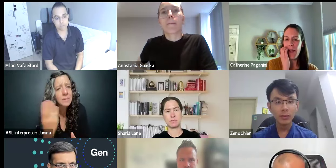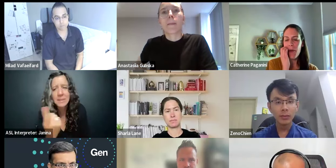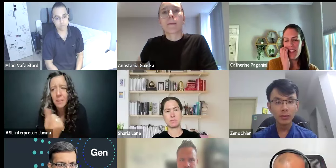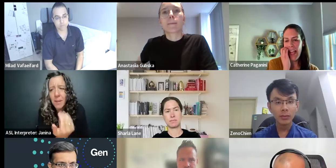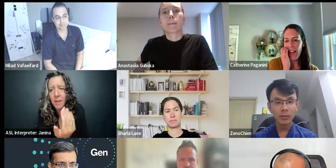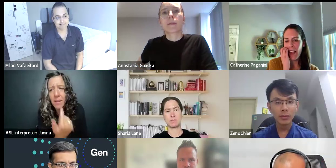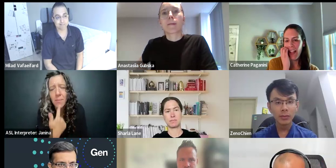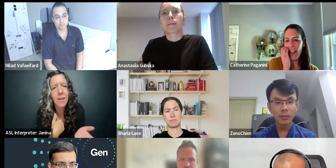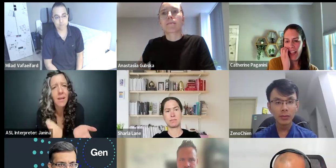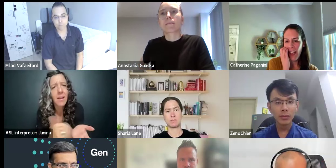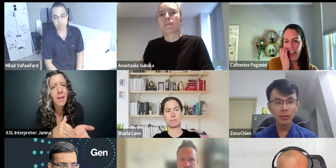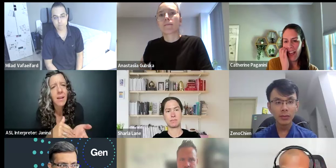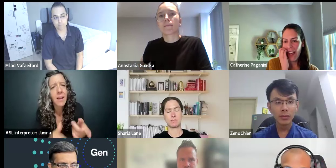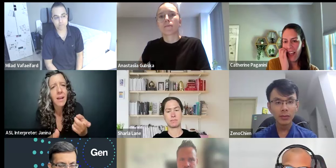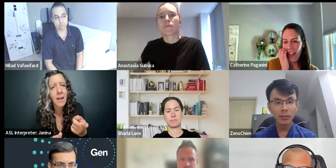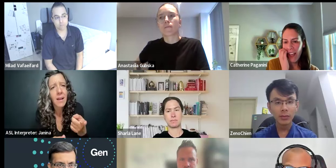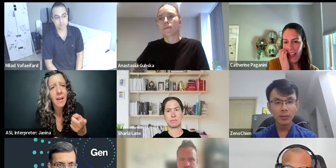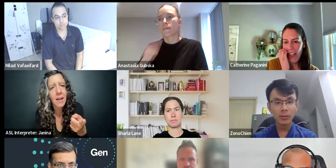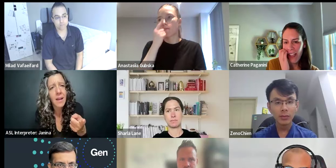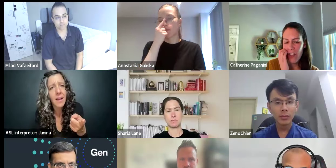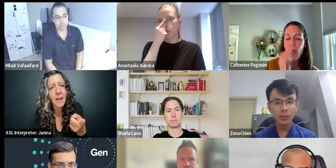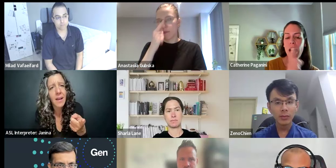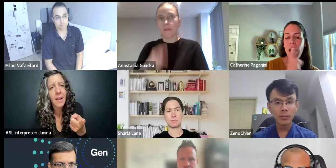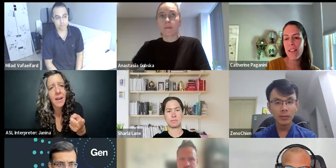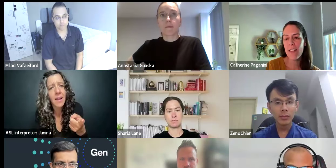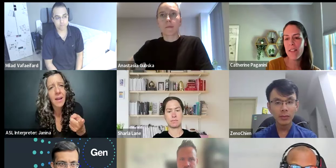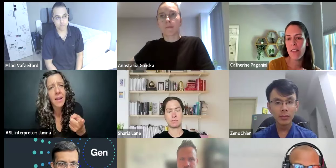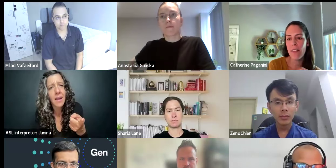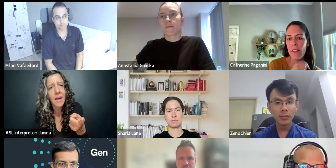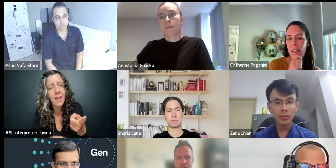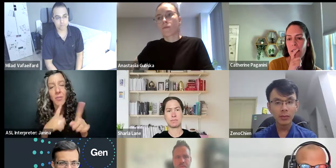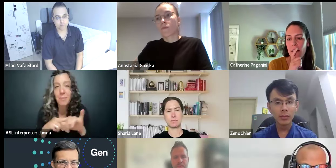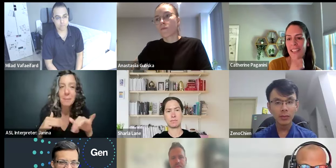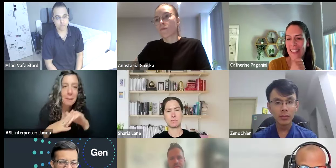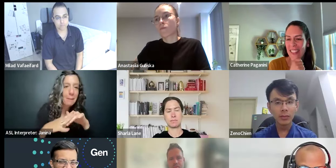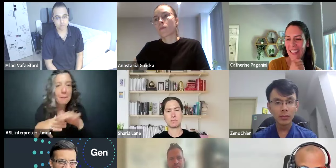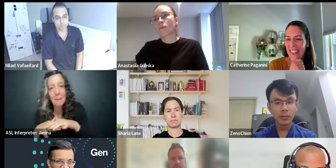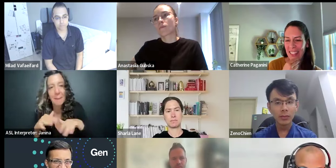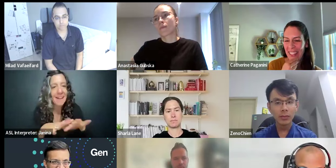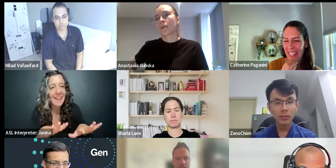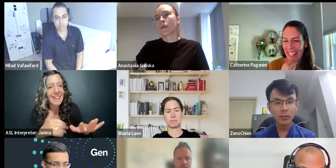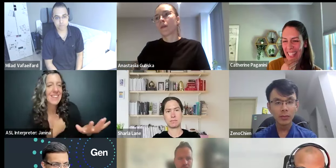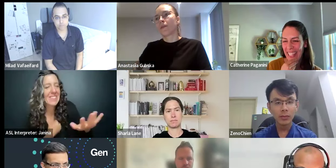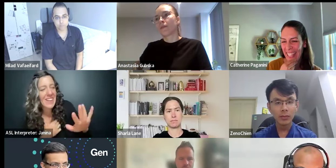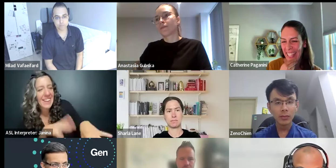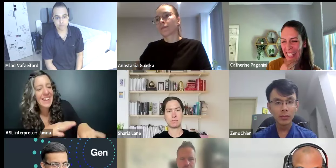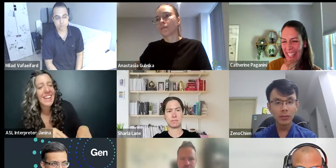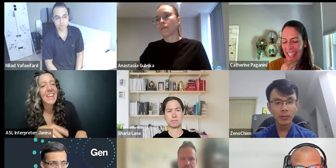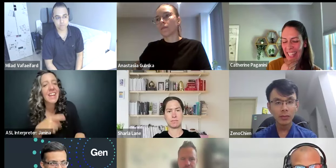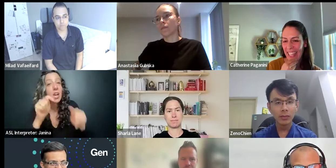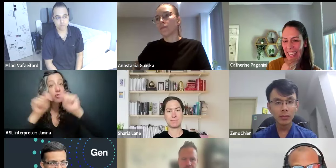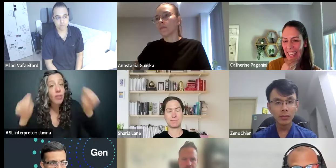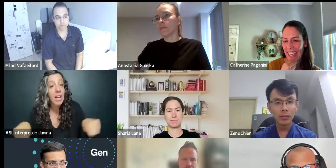The transcript. Yeah, so last, The transcript showed me